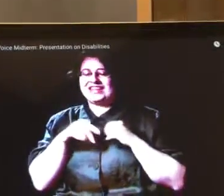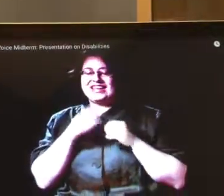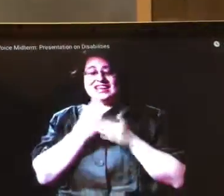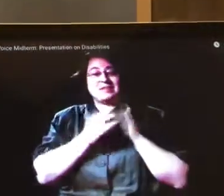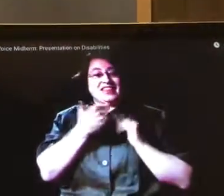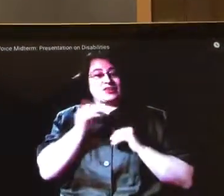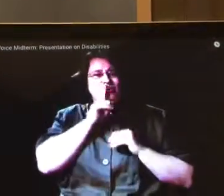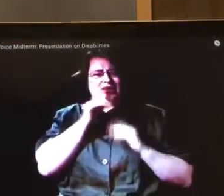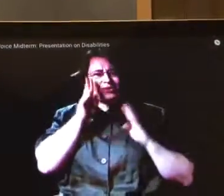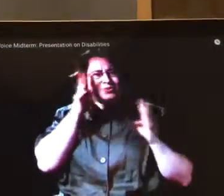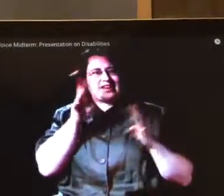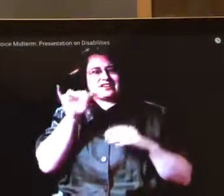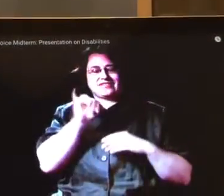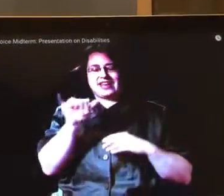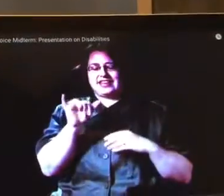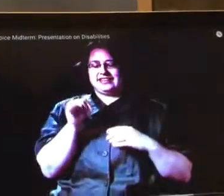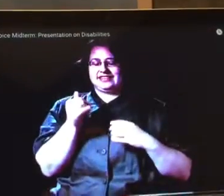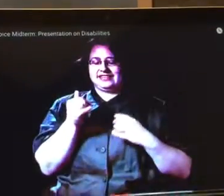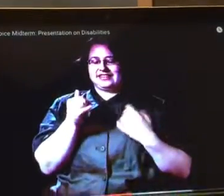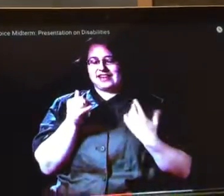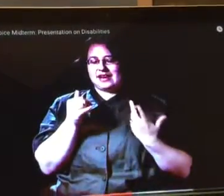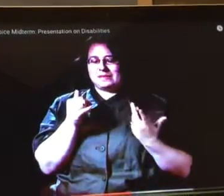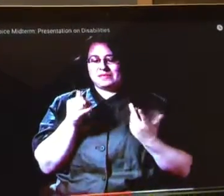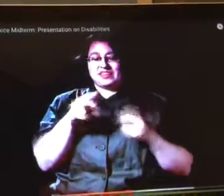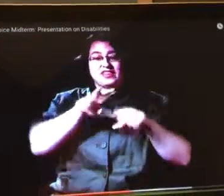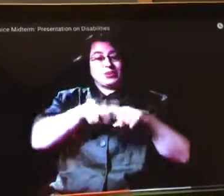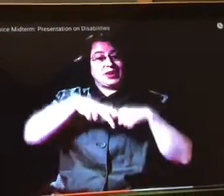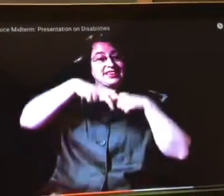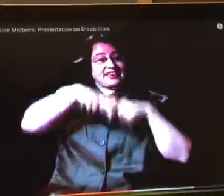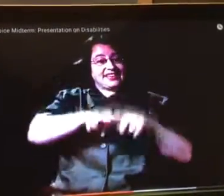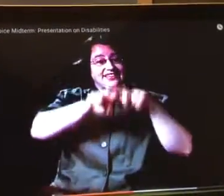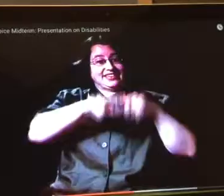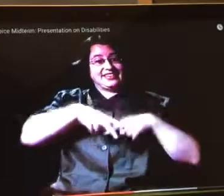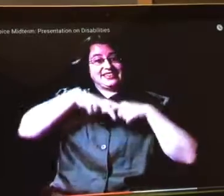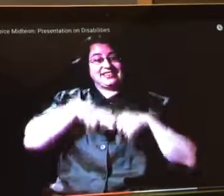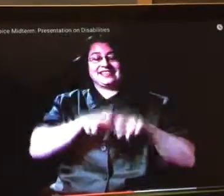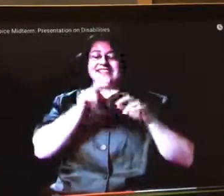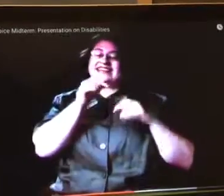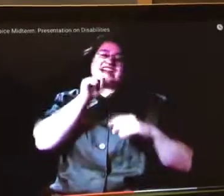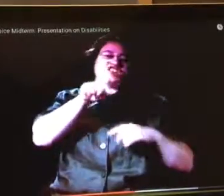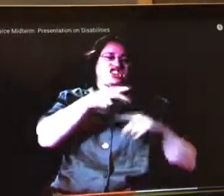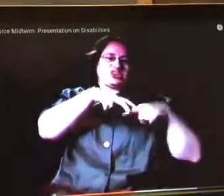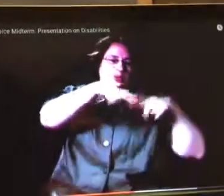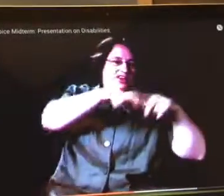And it really is a special place. A lot of people are going there with their children. They have a swing set.